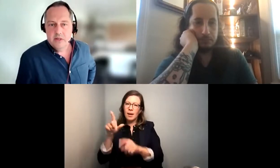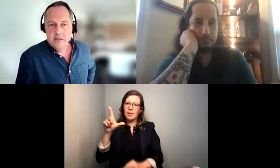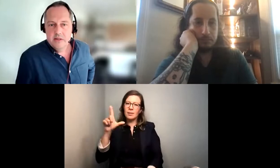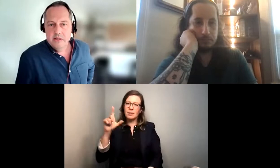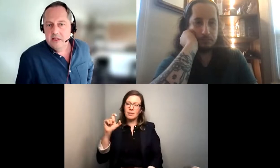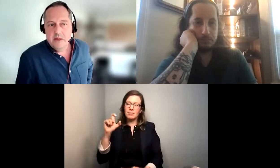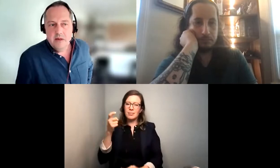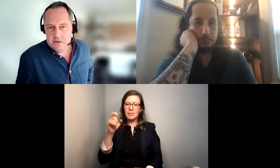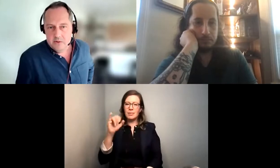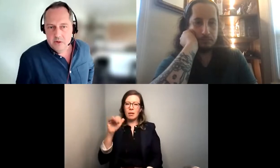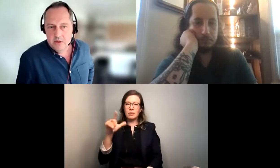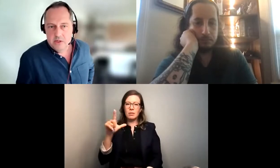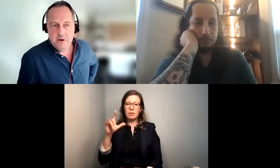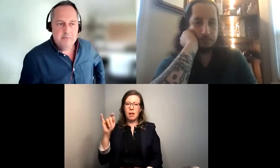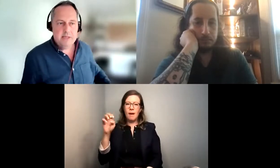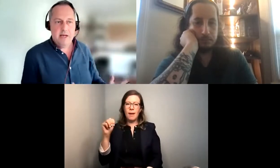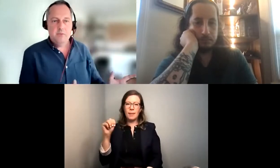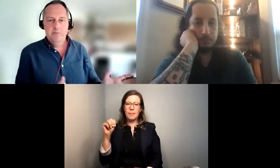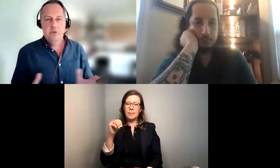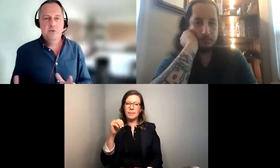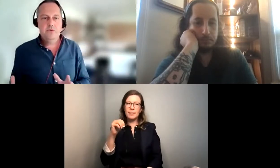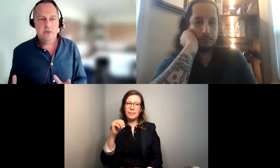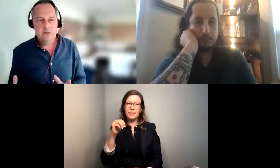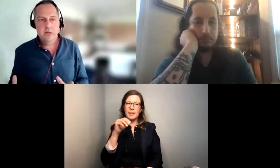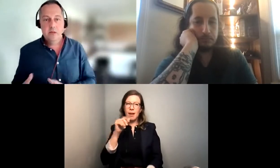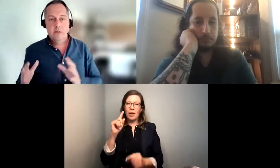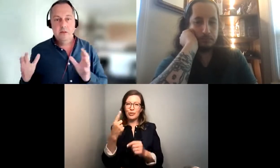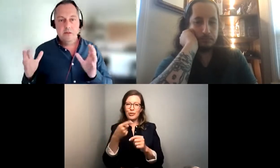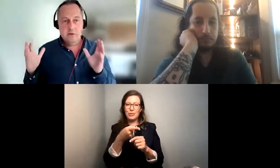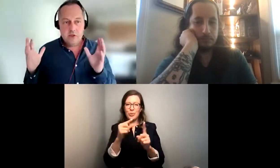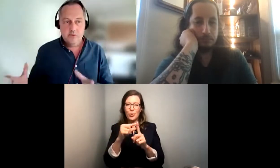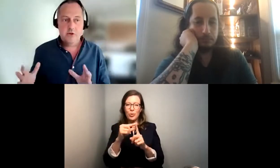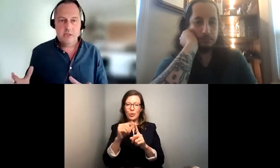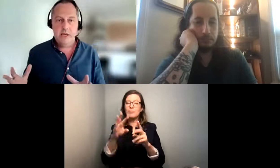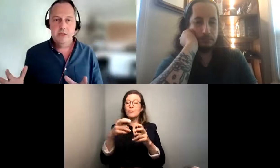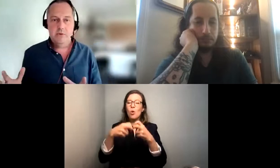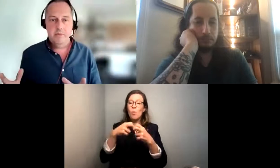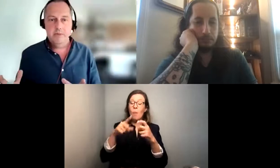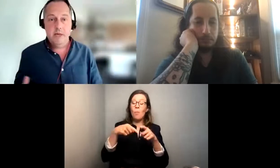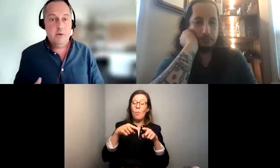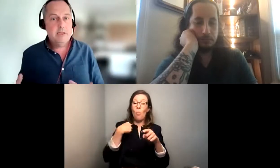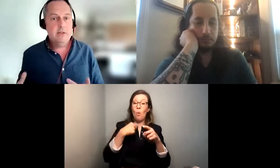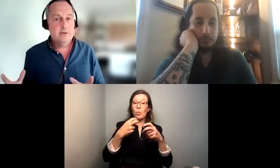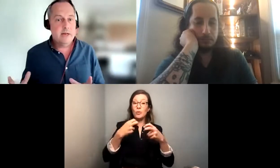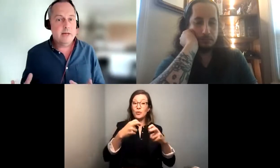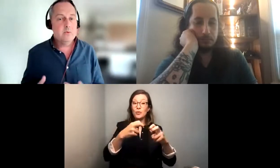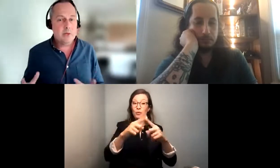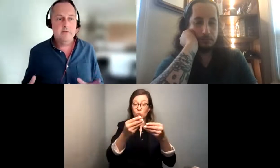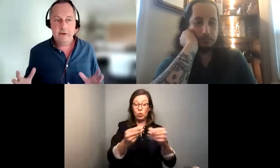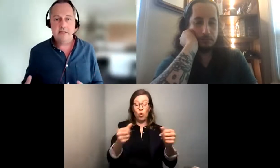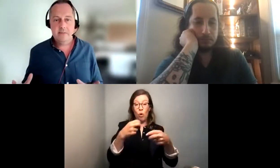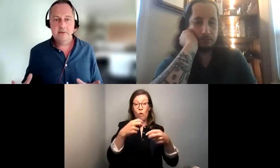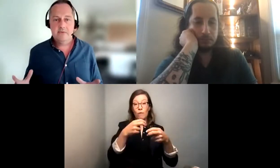of, as the words. The problem is that as we move to solving the translation problem, and the way to do that is